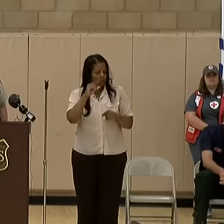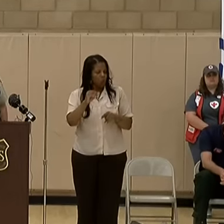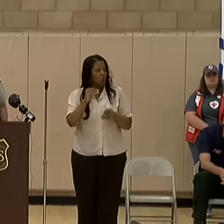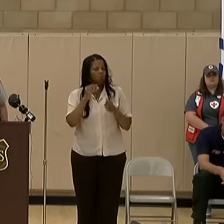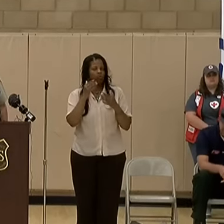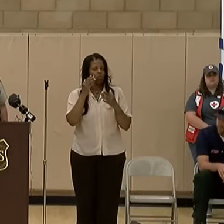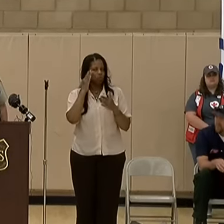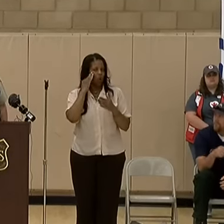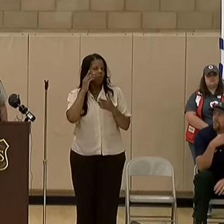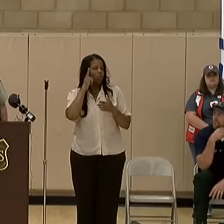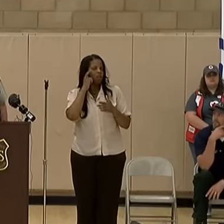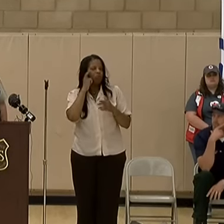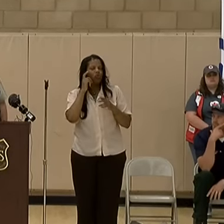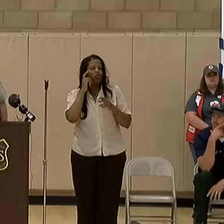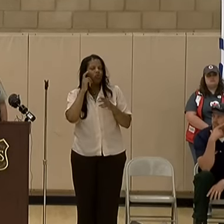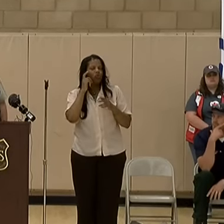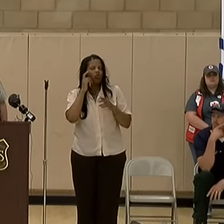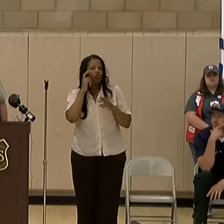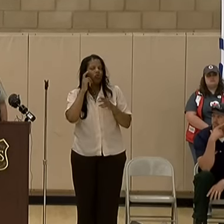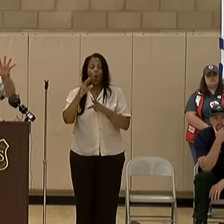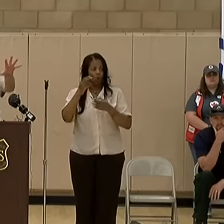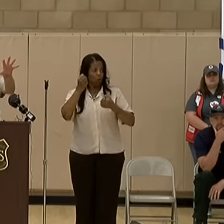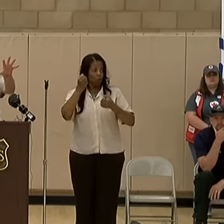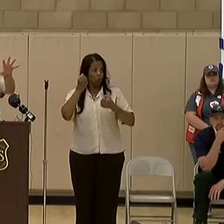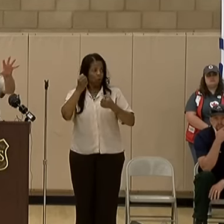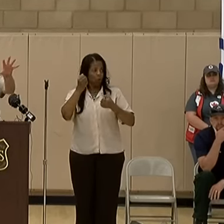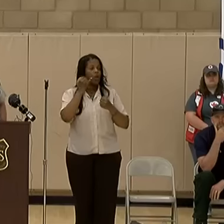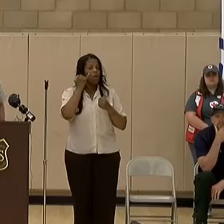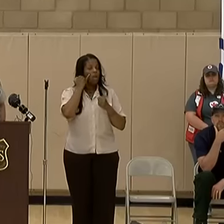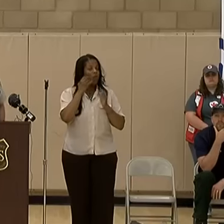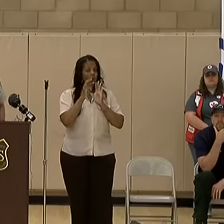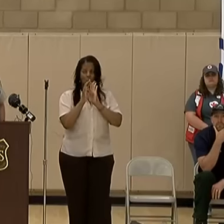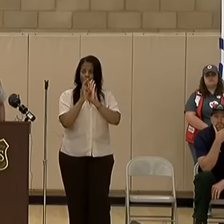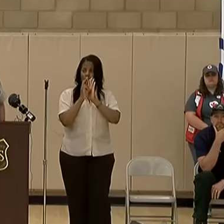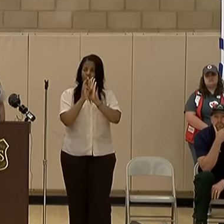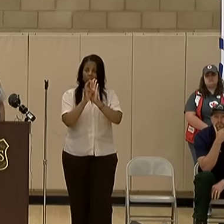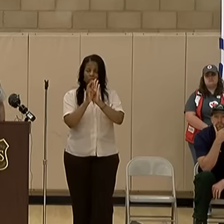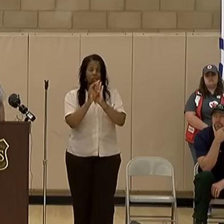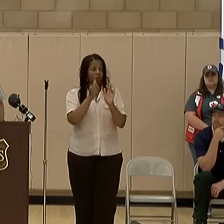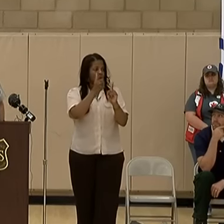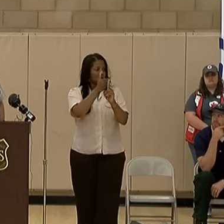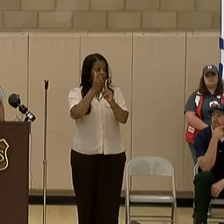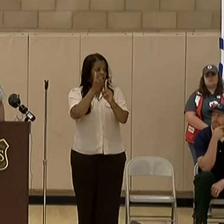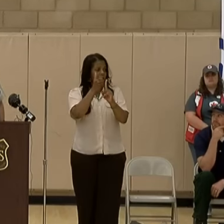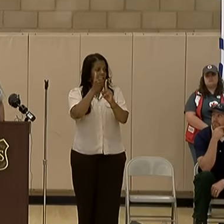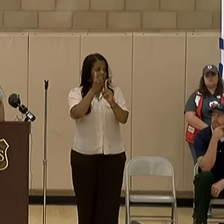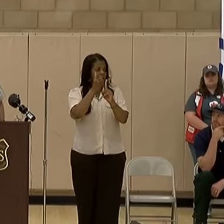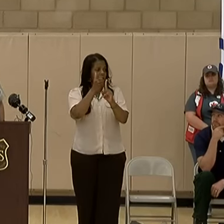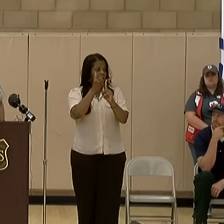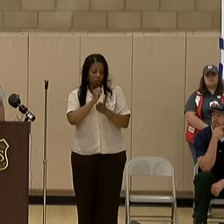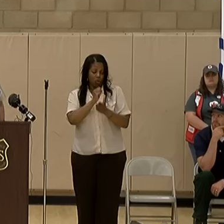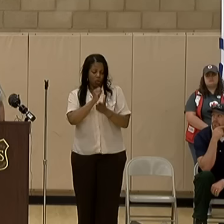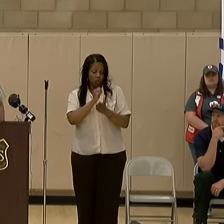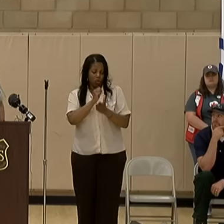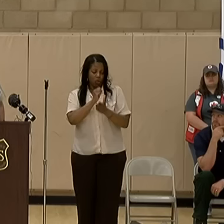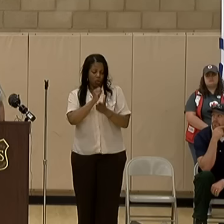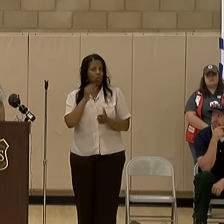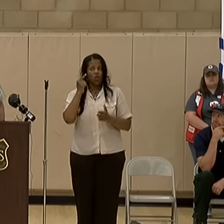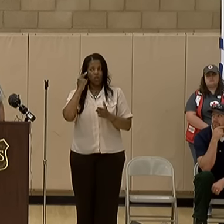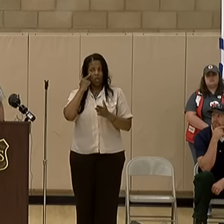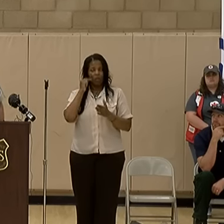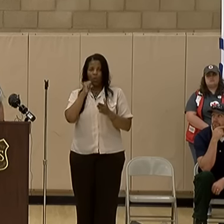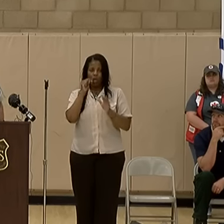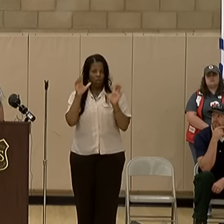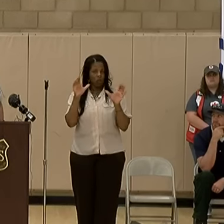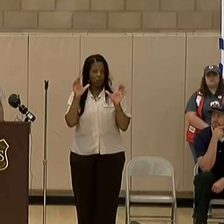or vehicles. So again, if you're representing yourself to be part of the sheriff's office and you think that we're not doing